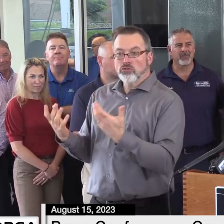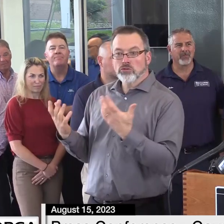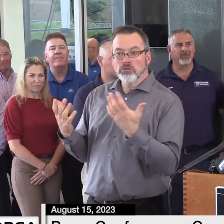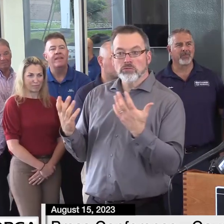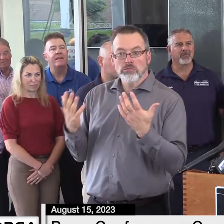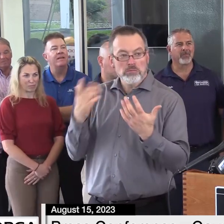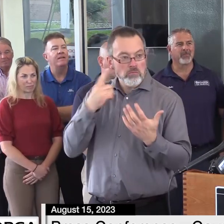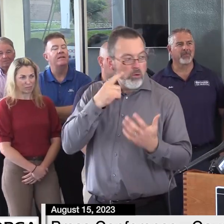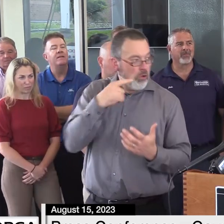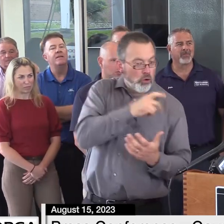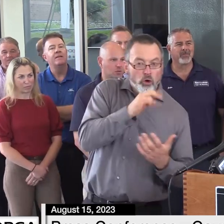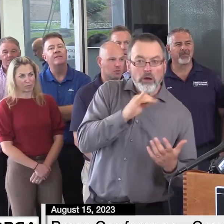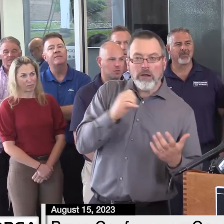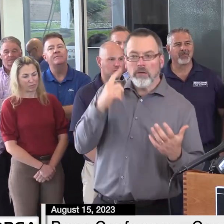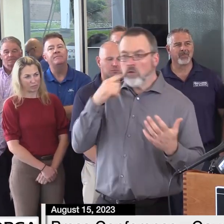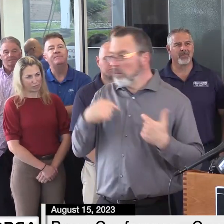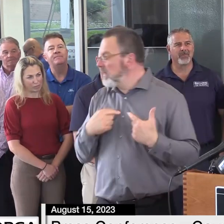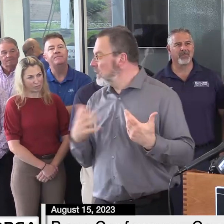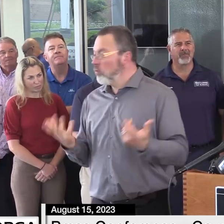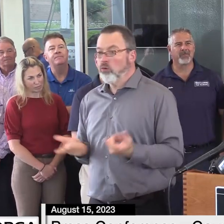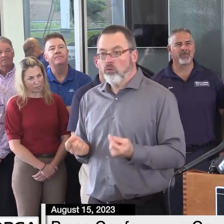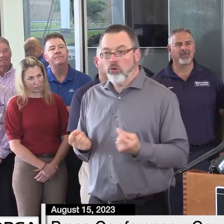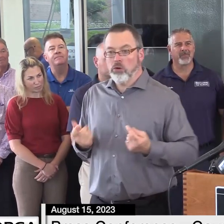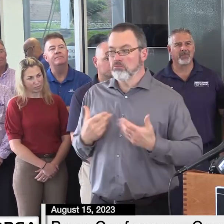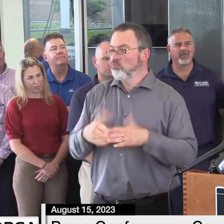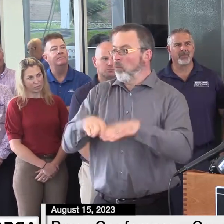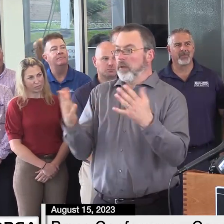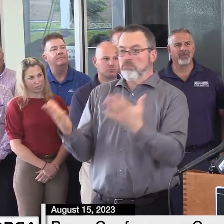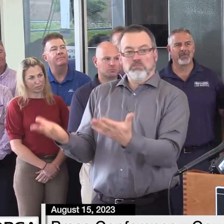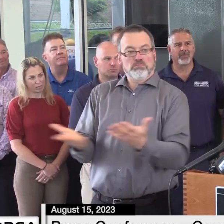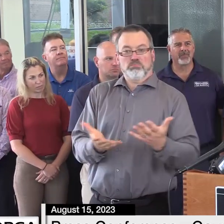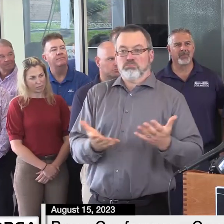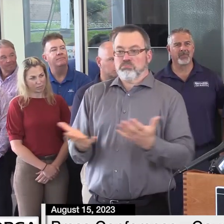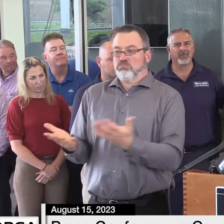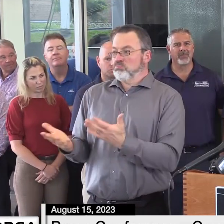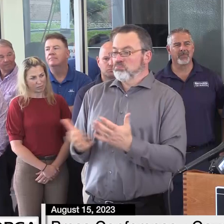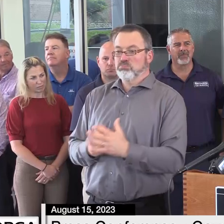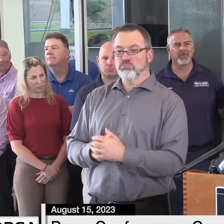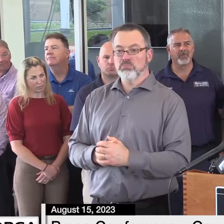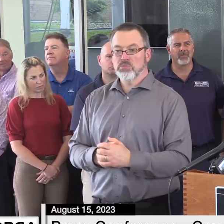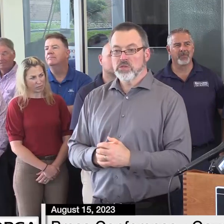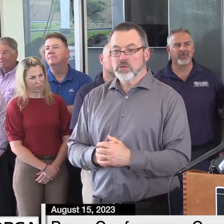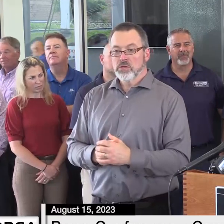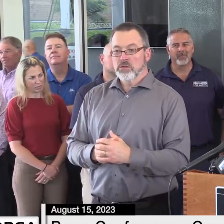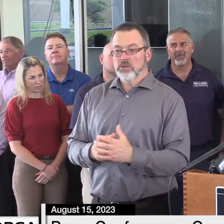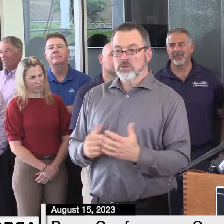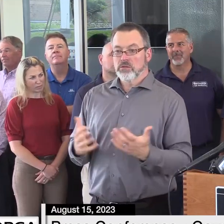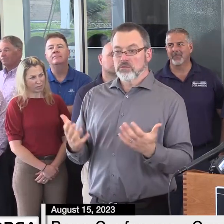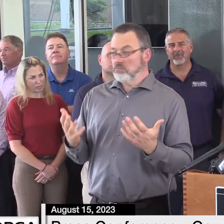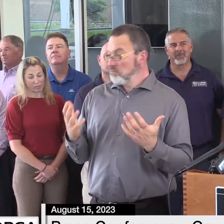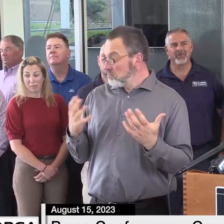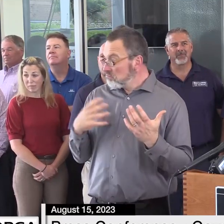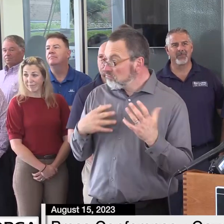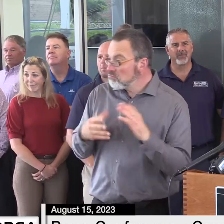Kate or Ernie or myself, on anything we're doing today or anything we announced.